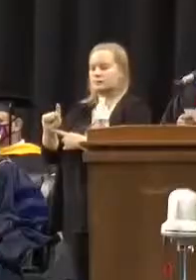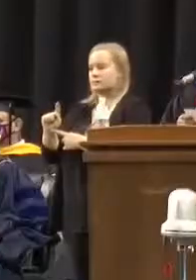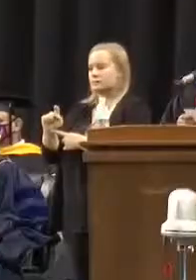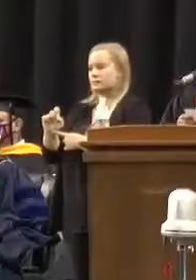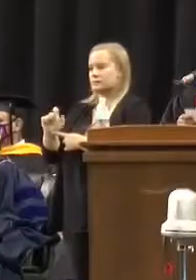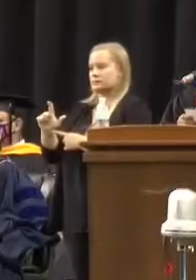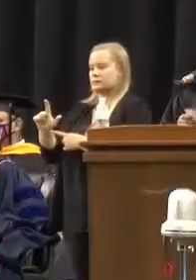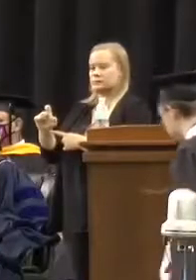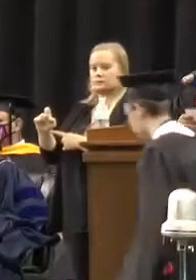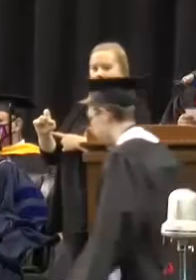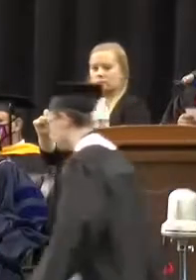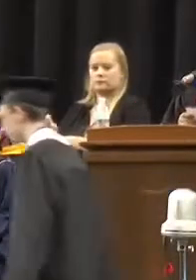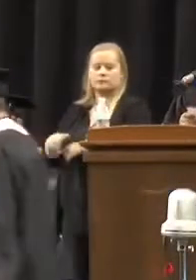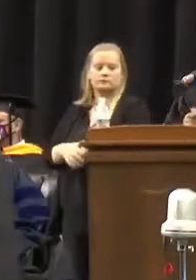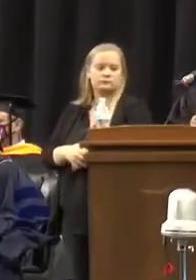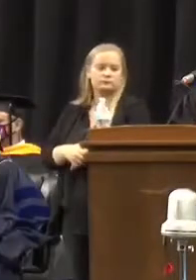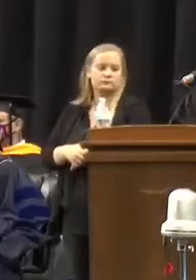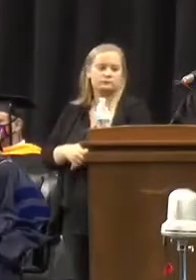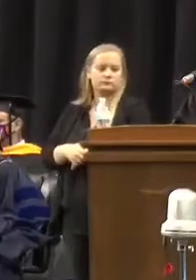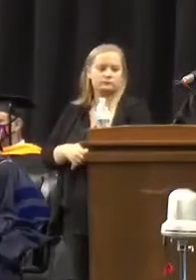Daniel Gray Steele.